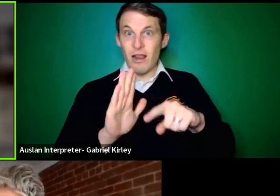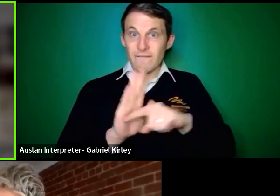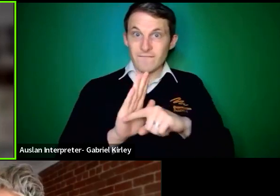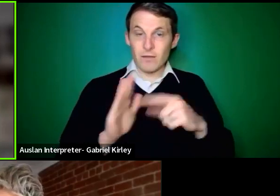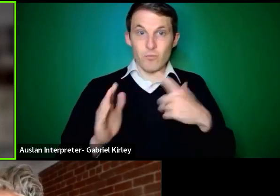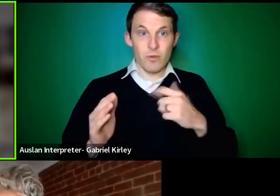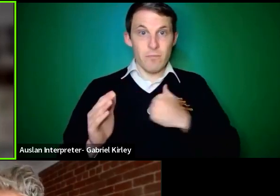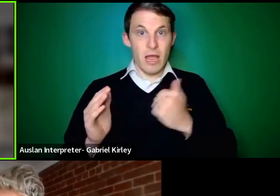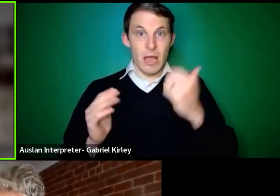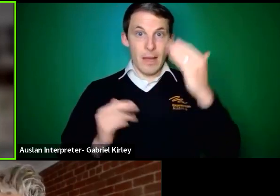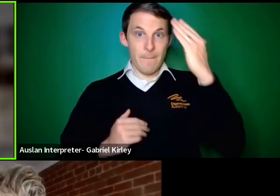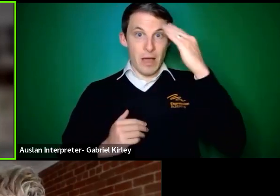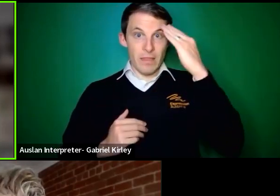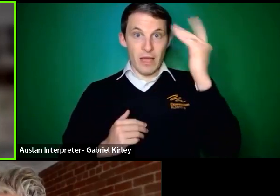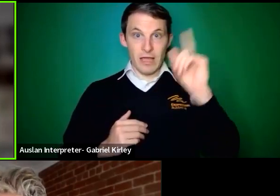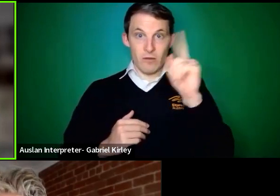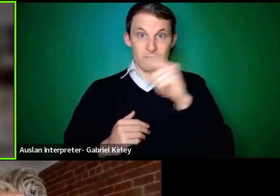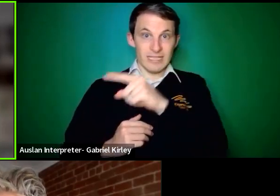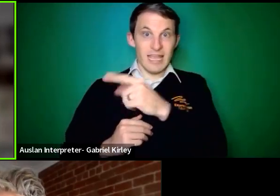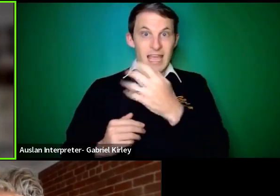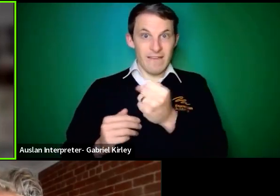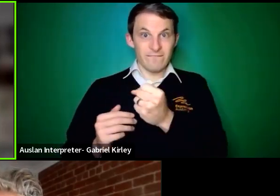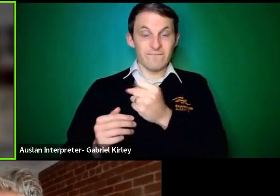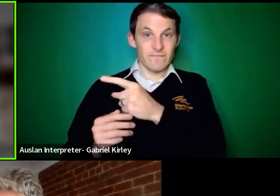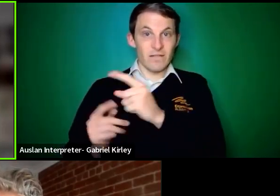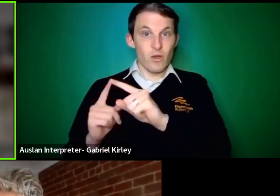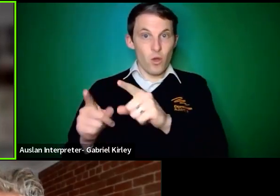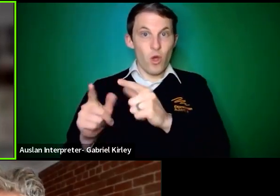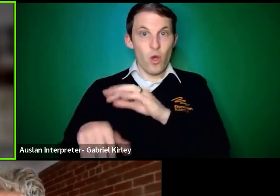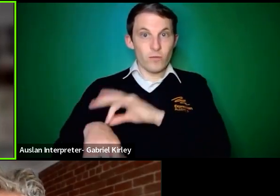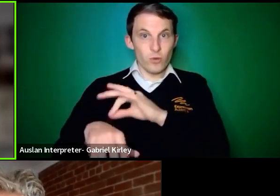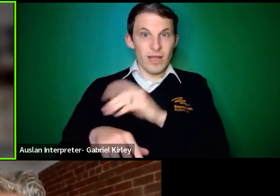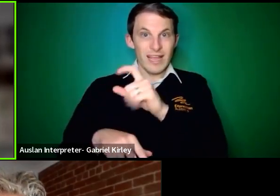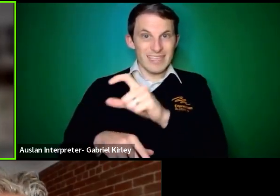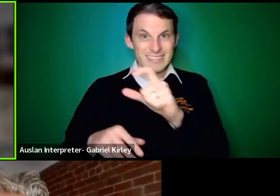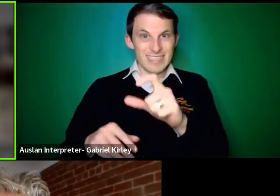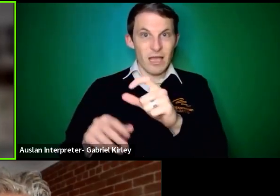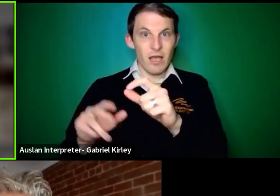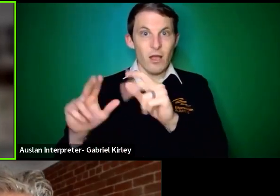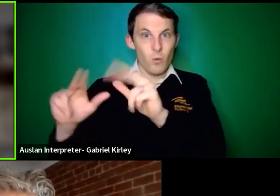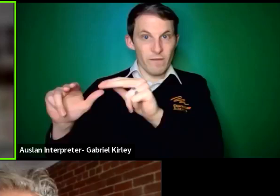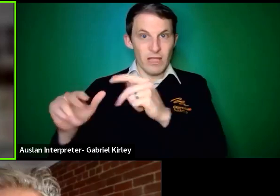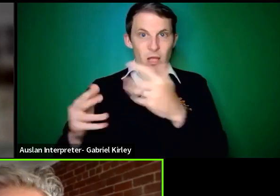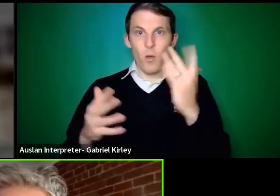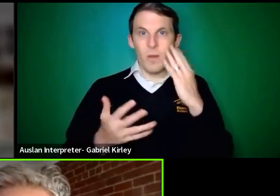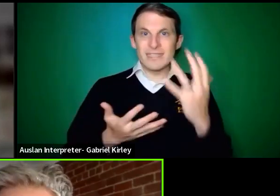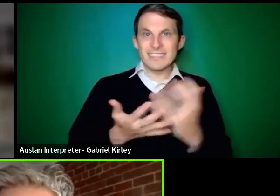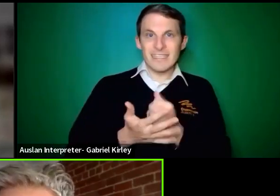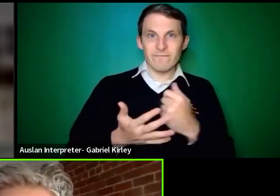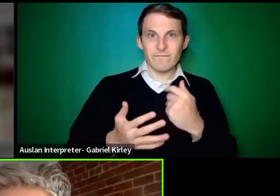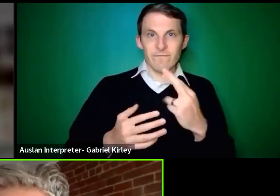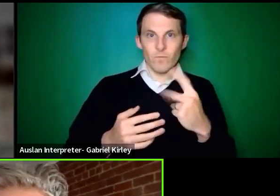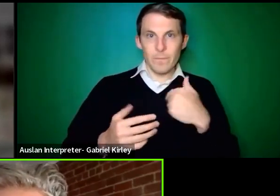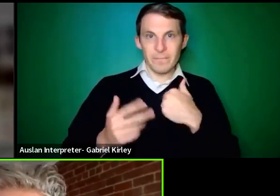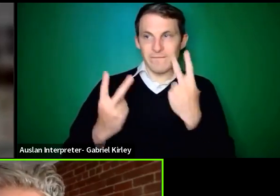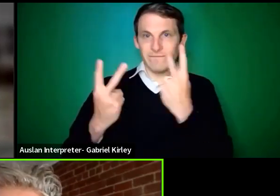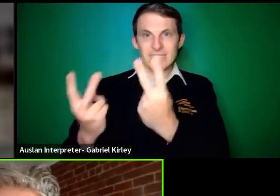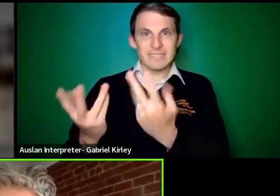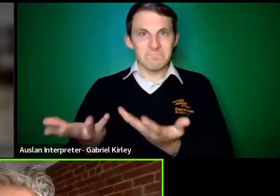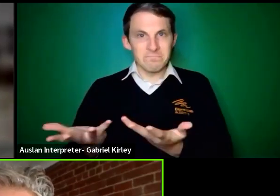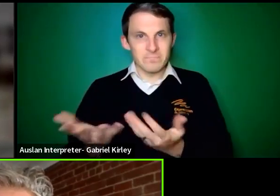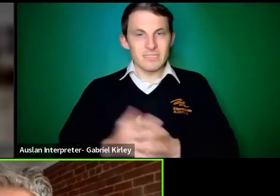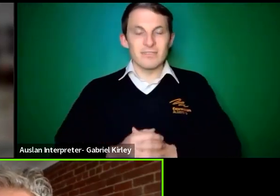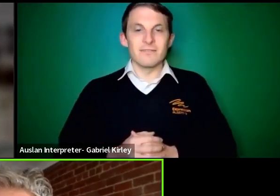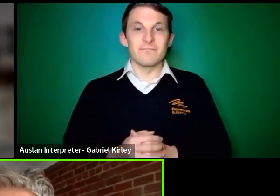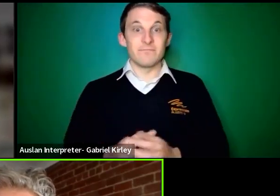is currently undergoing treatment for cancer. When would it be safe for me to visit her? Thanks so much for this question, because this